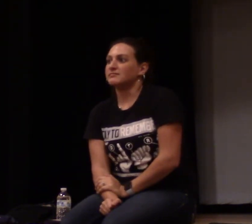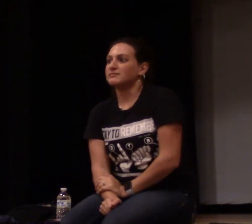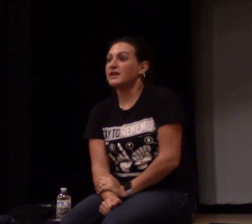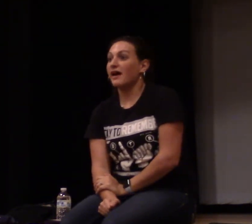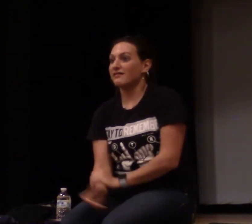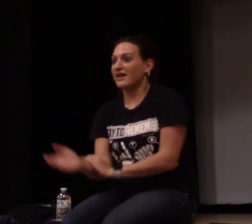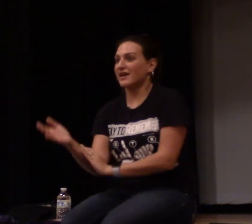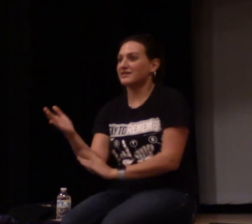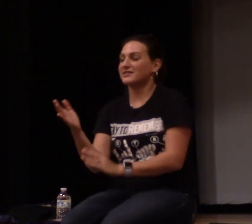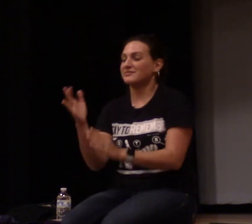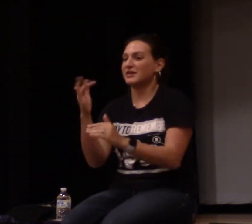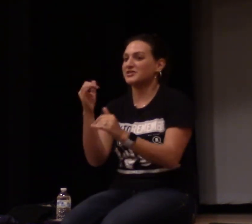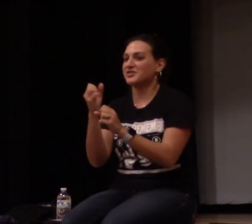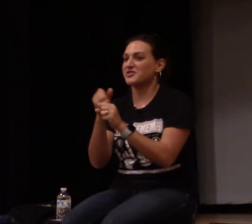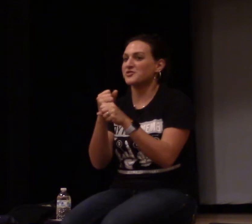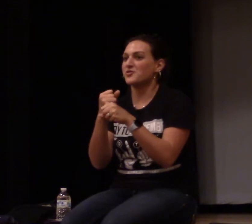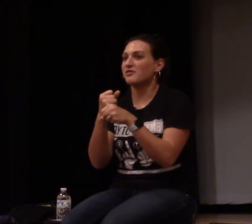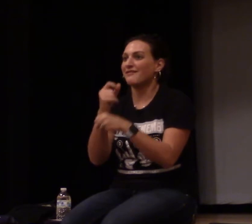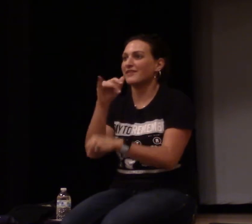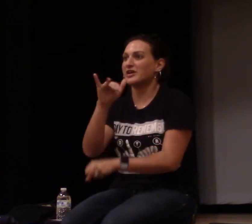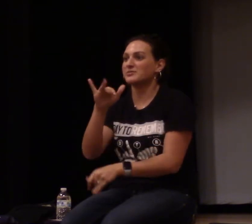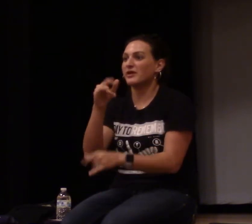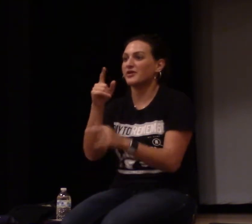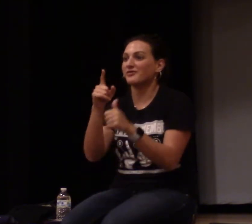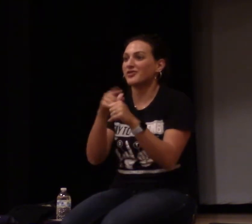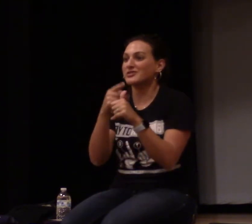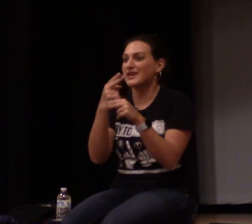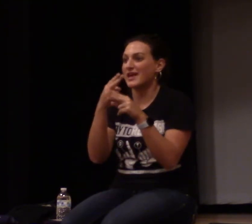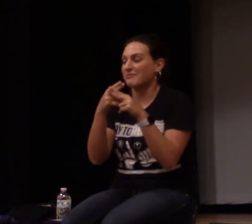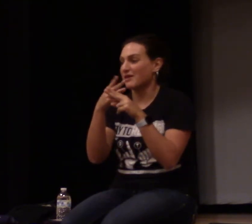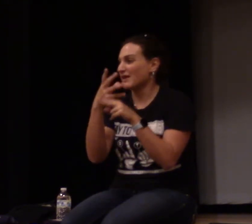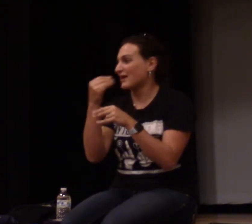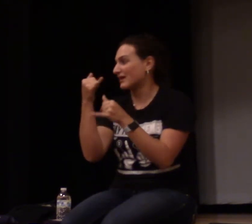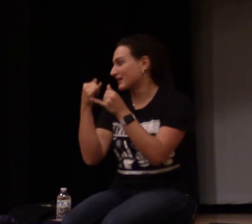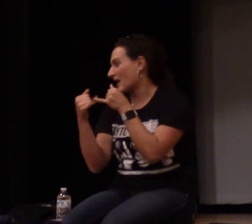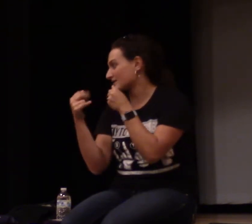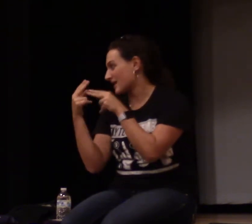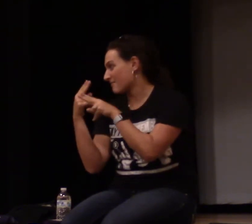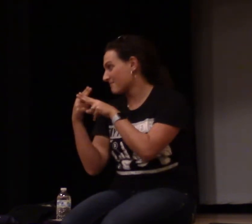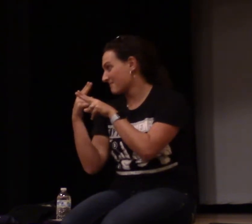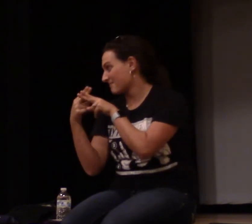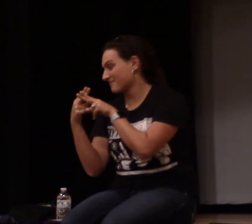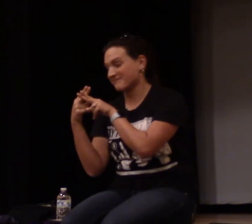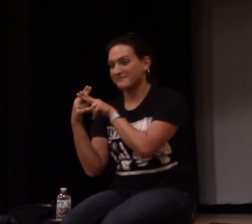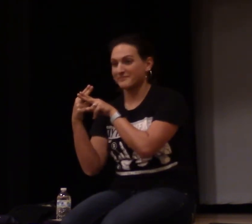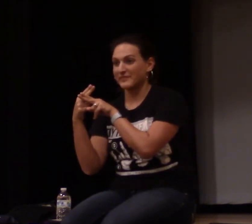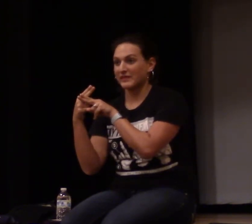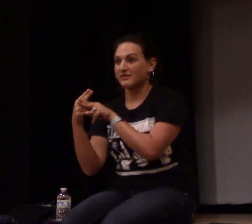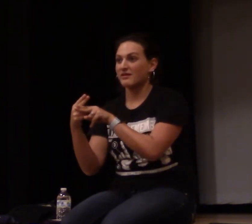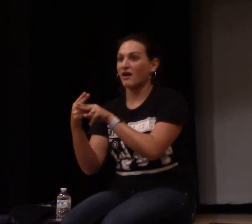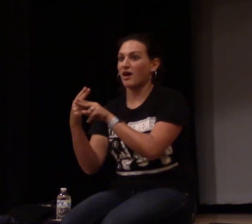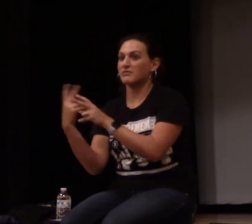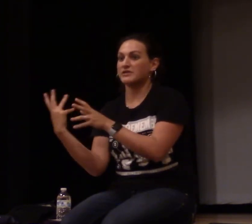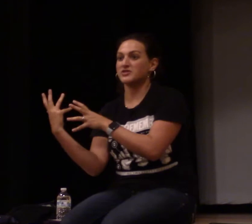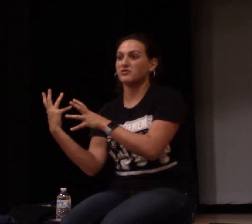Yeah, and make sure you finger spell your first name and last name. And so to do